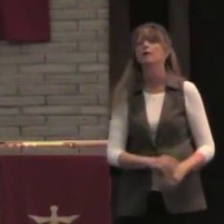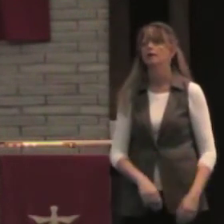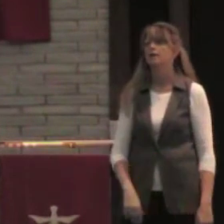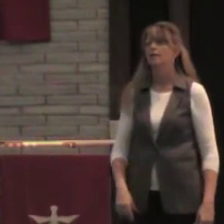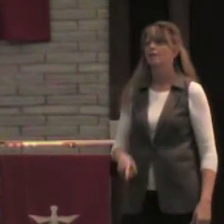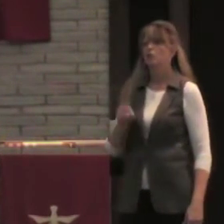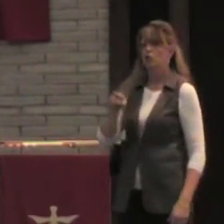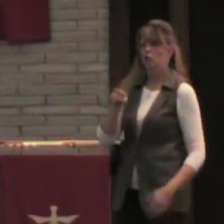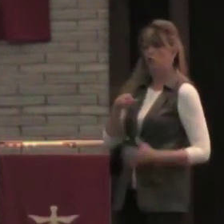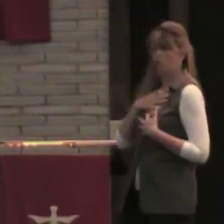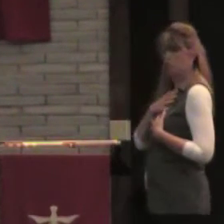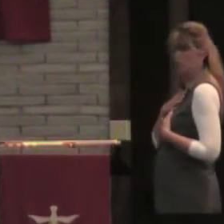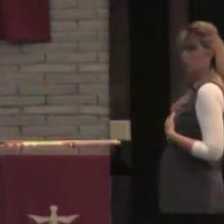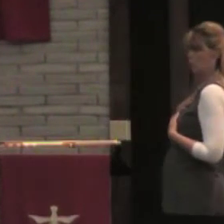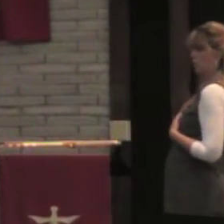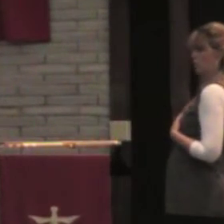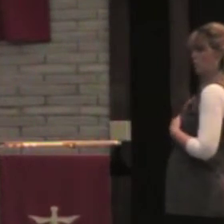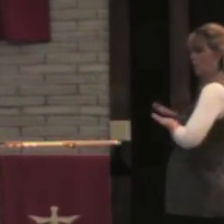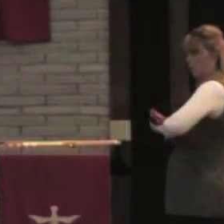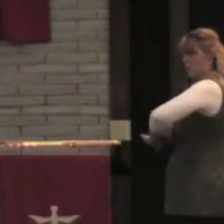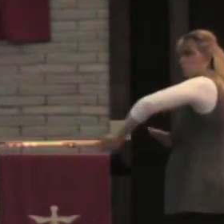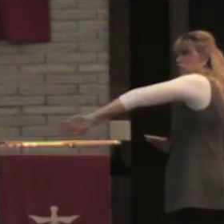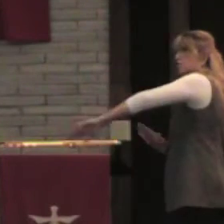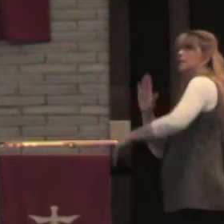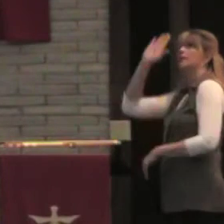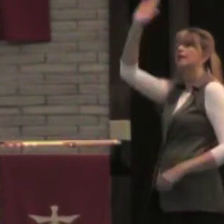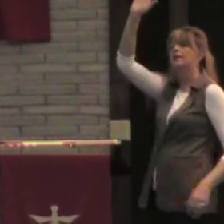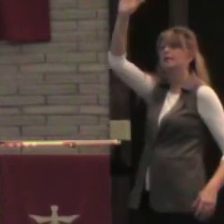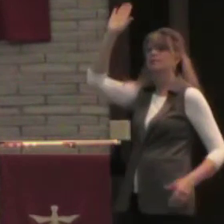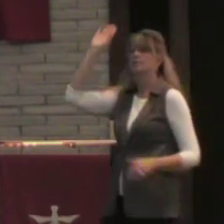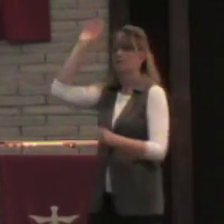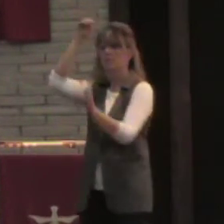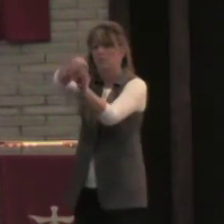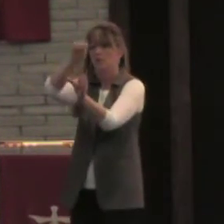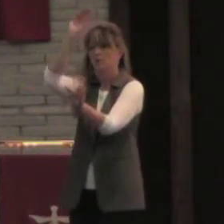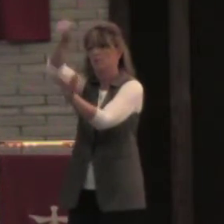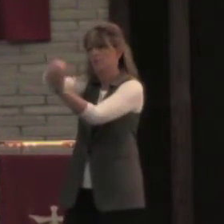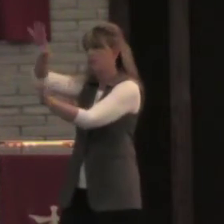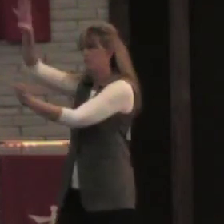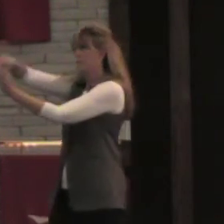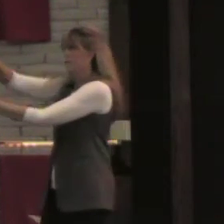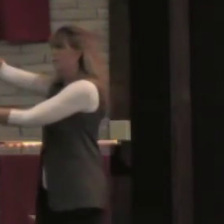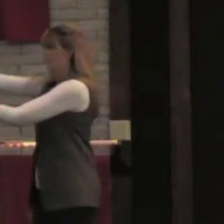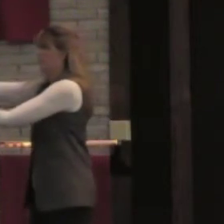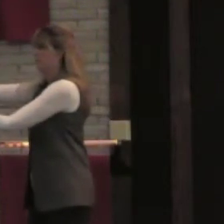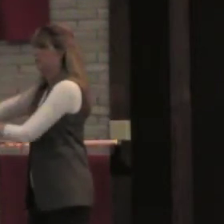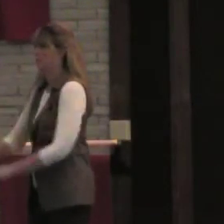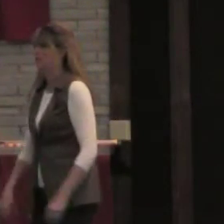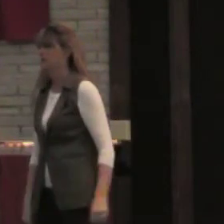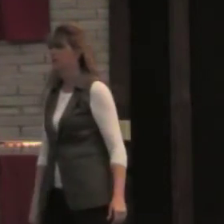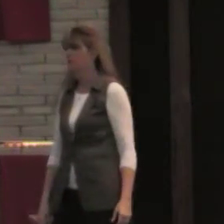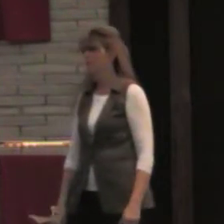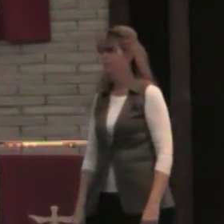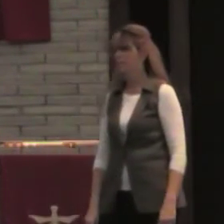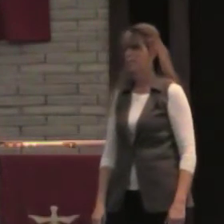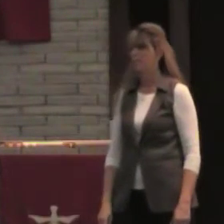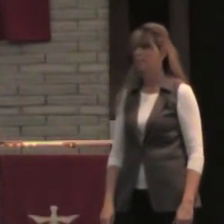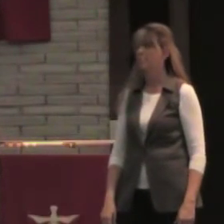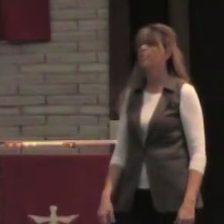I'm too busy. He put all of these things in each one of us.